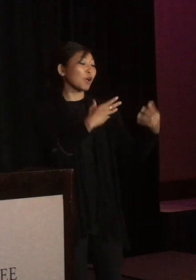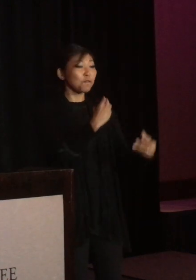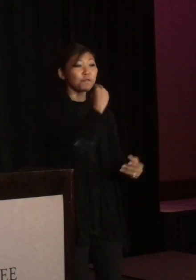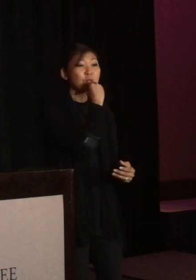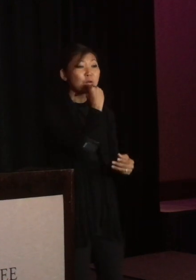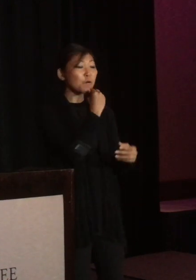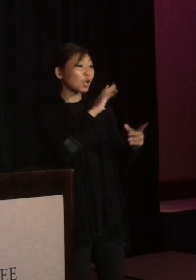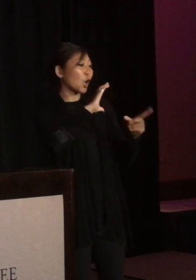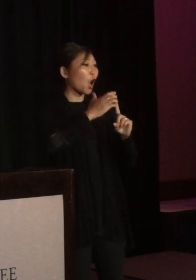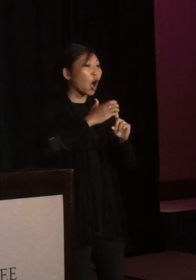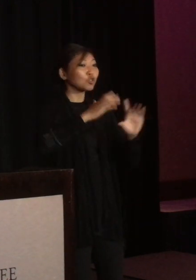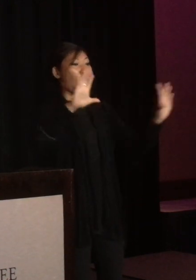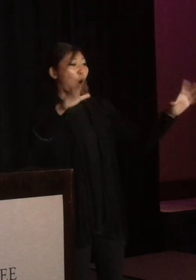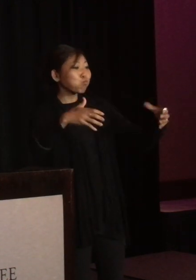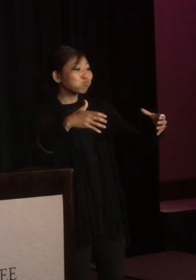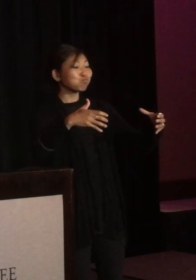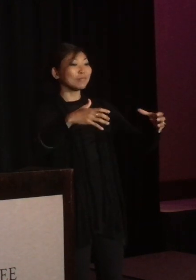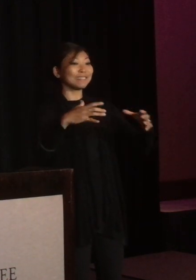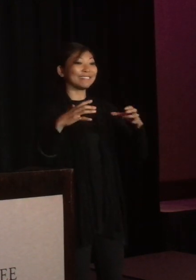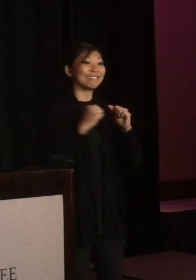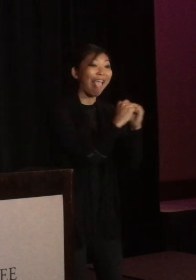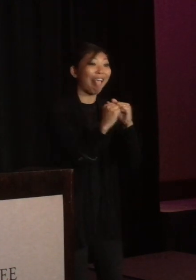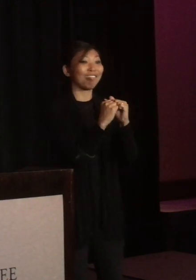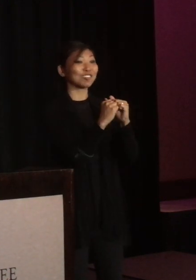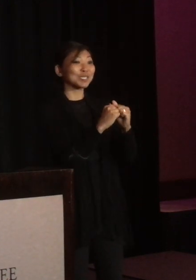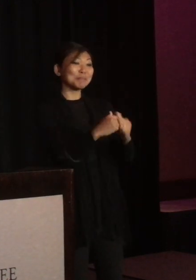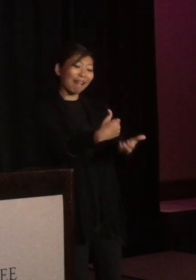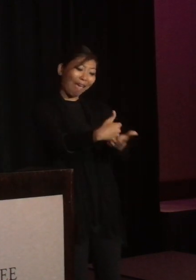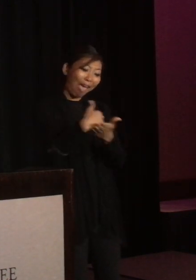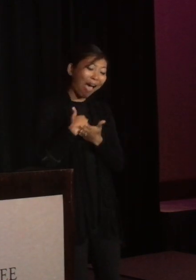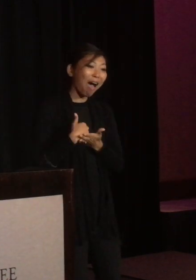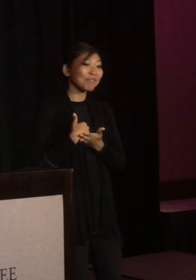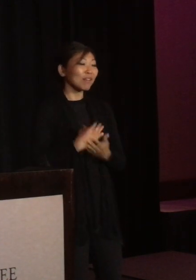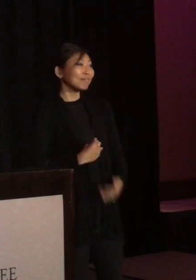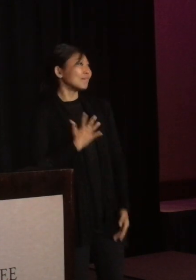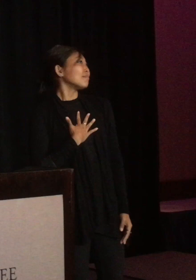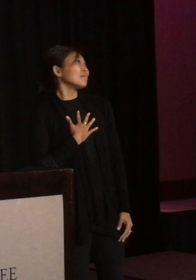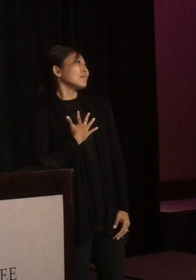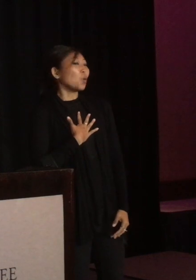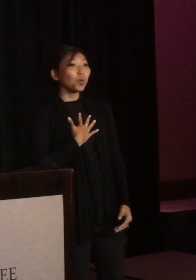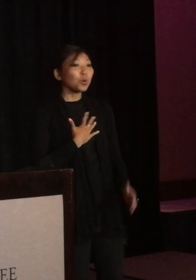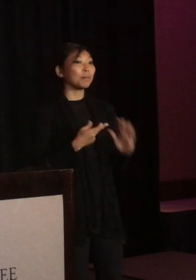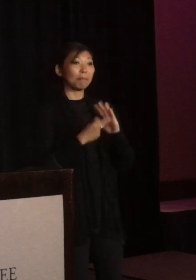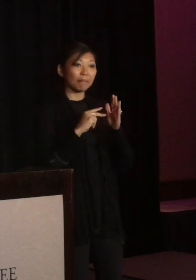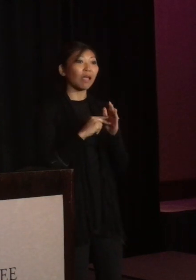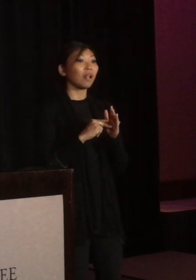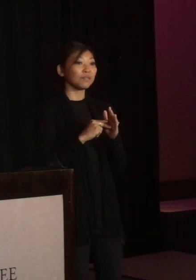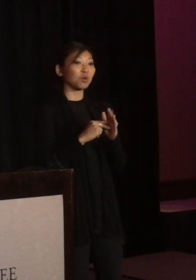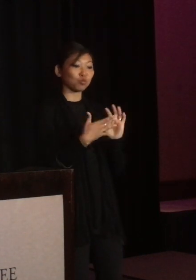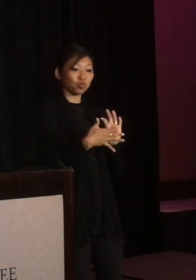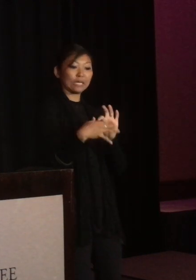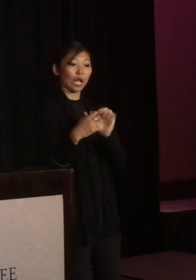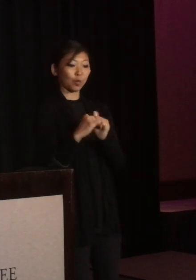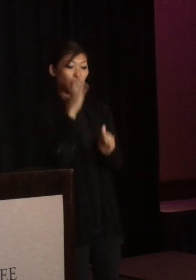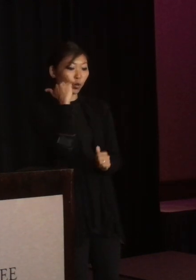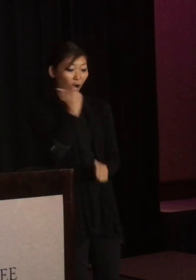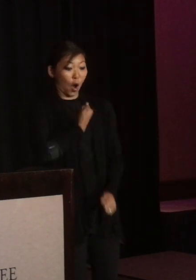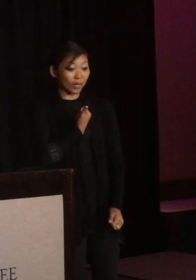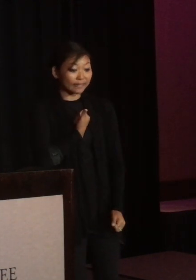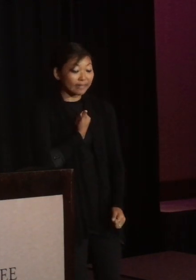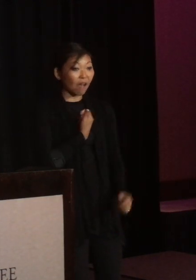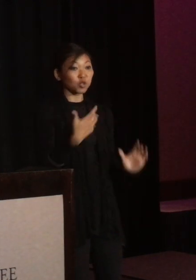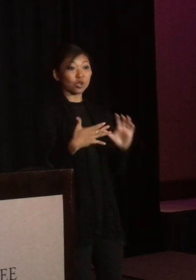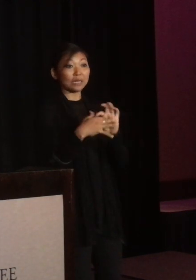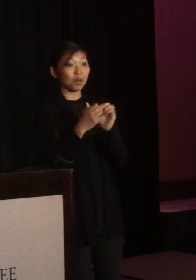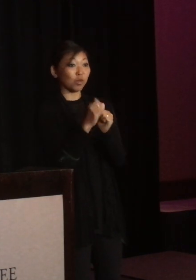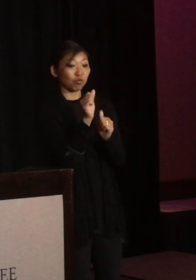people together has been so helpful and meaningful in our own journey in connecting to Korea and connecting to Asia